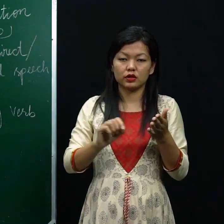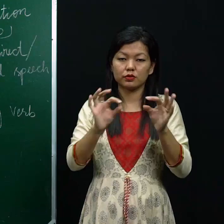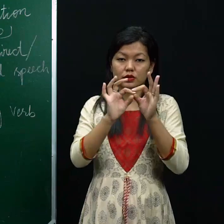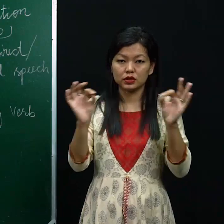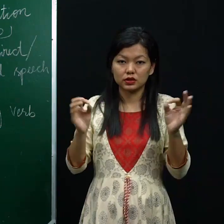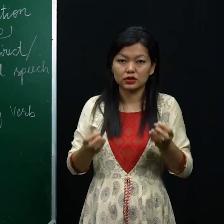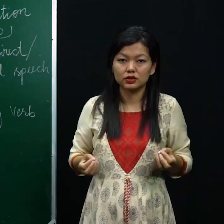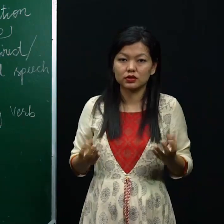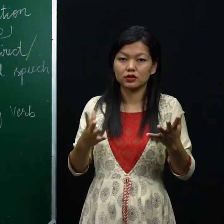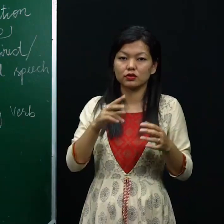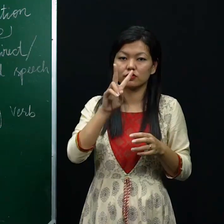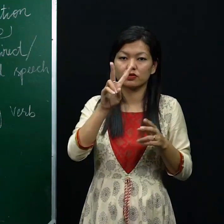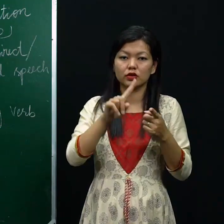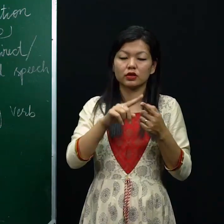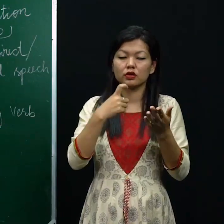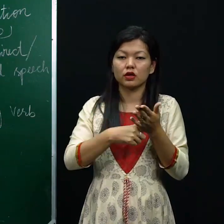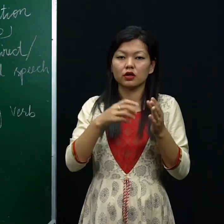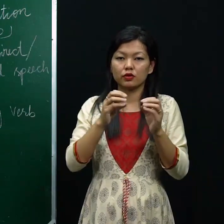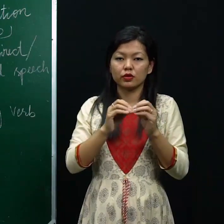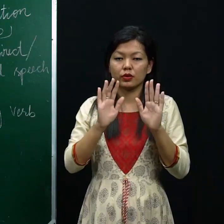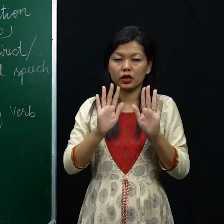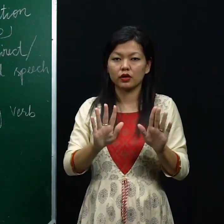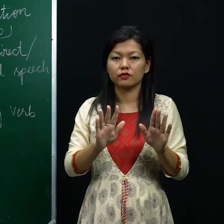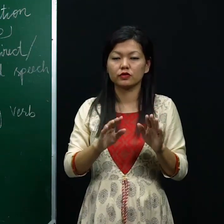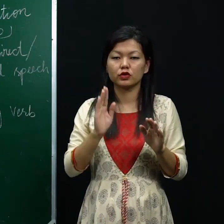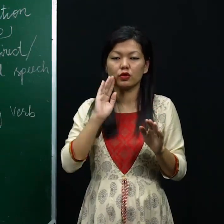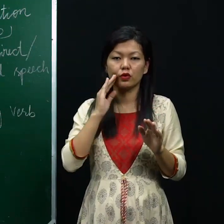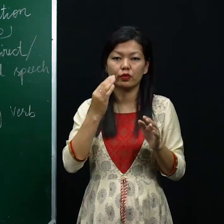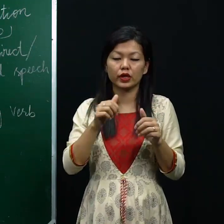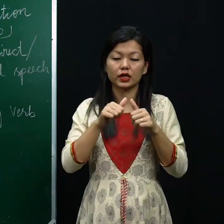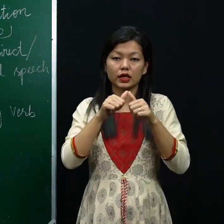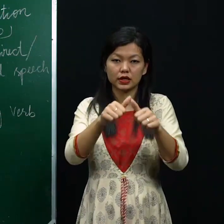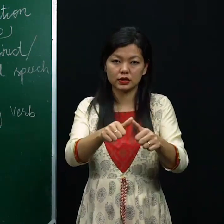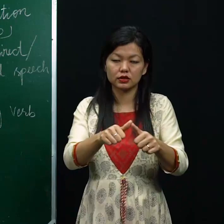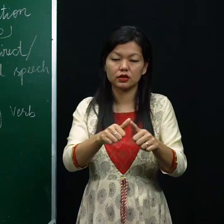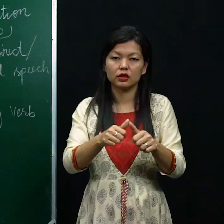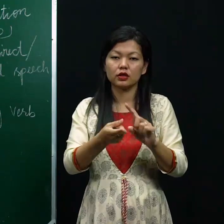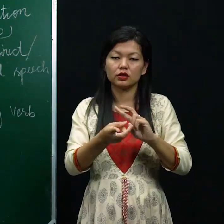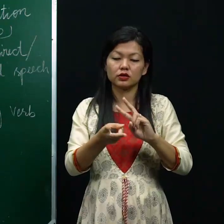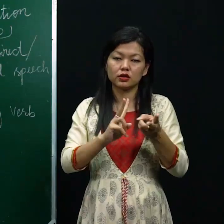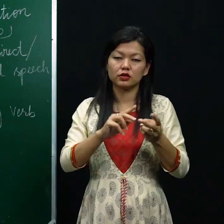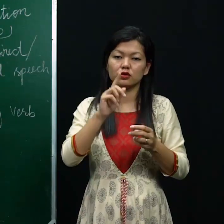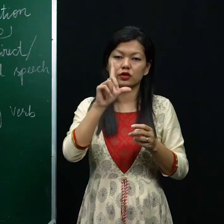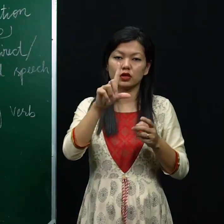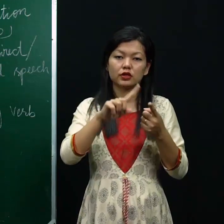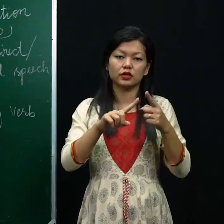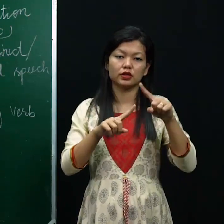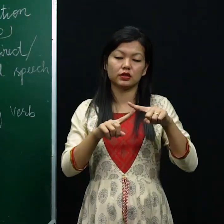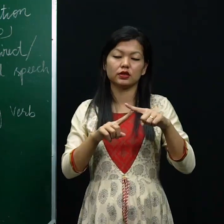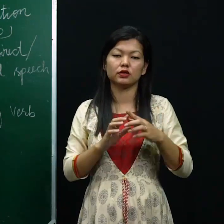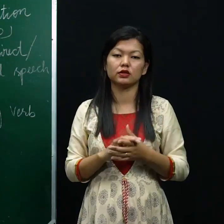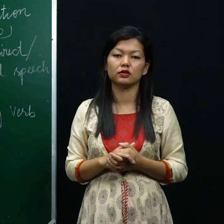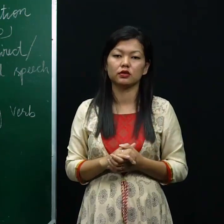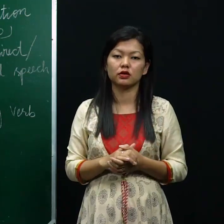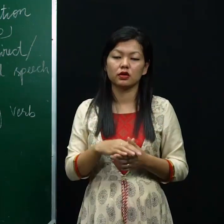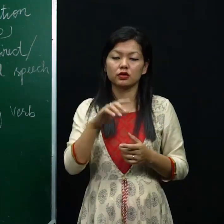you cannot make it out, whether it's a request or an order. So what I'm going to give you right now is,